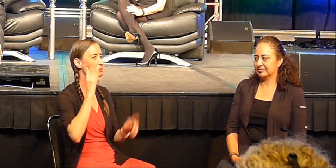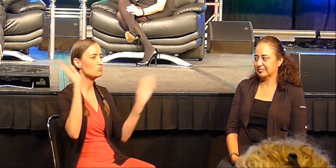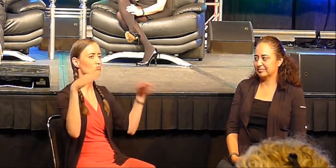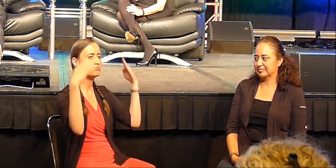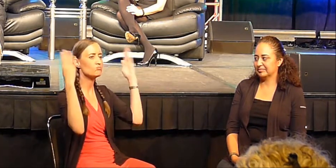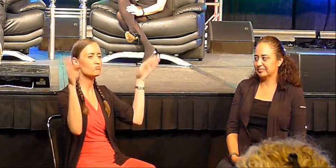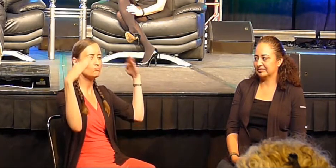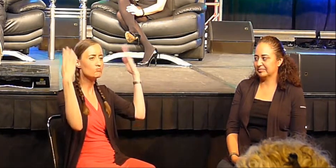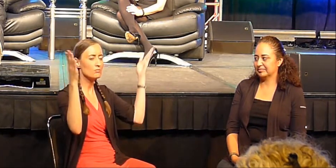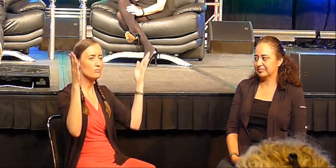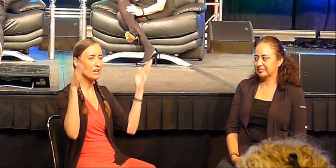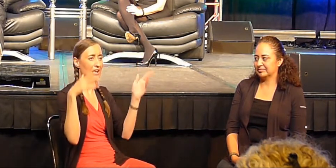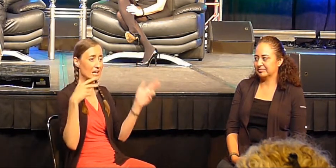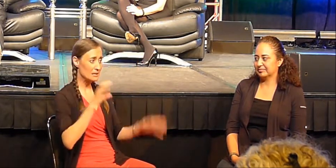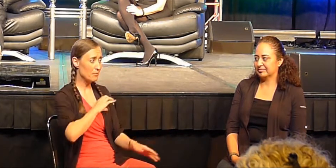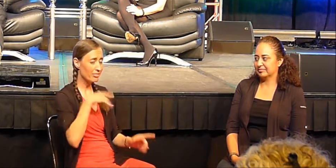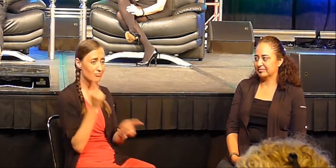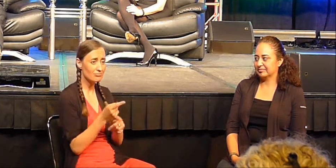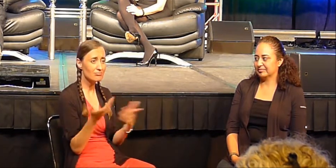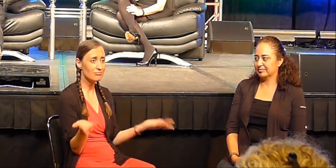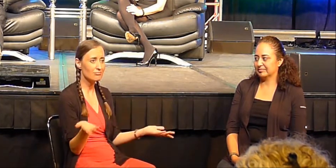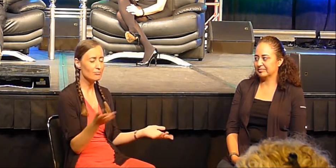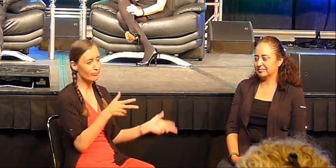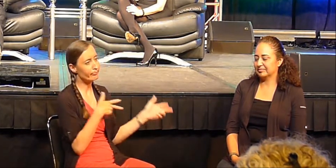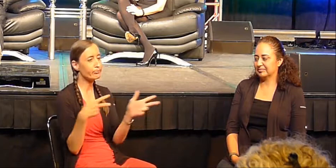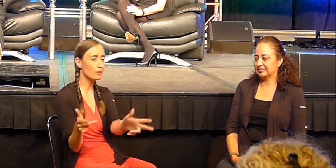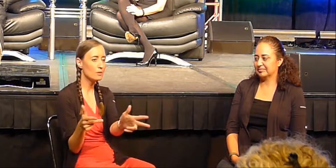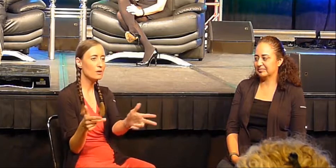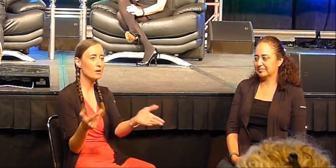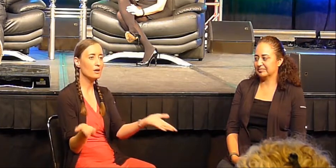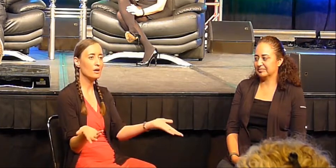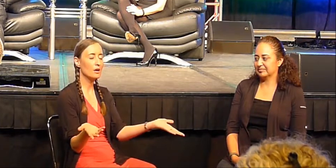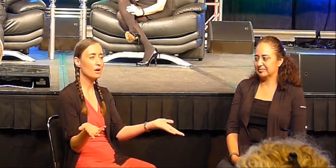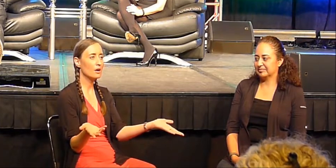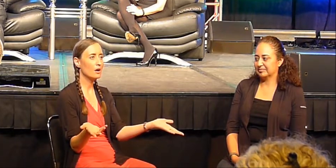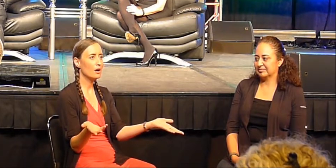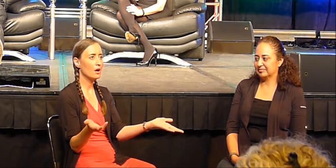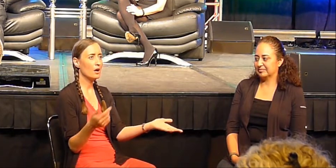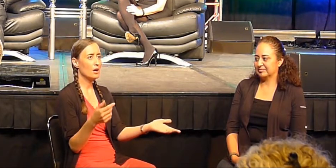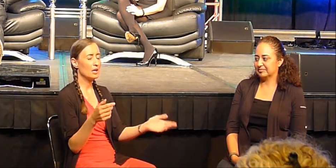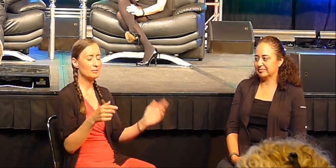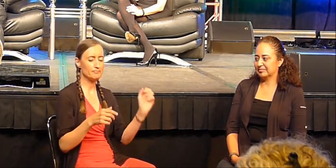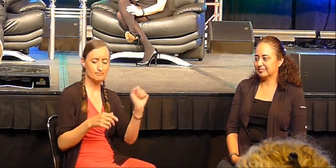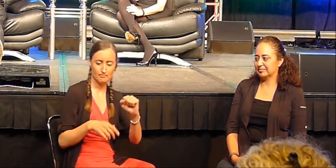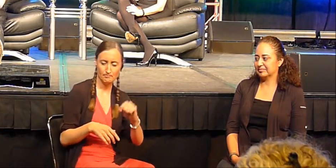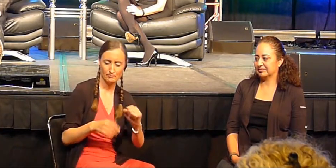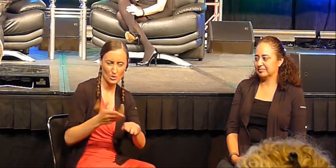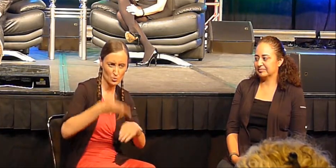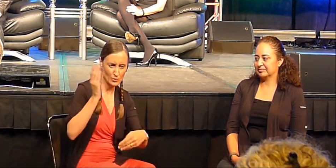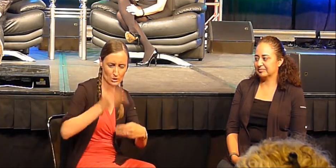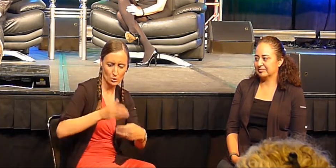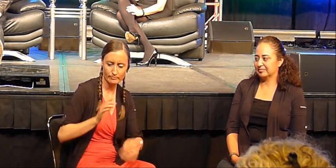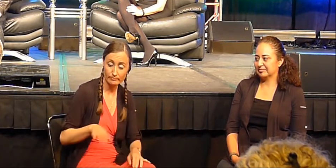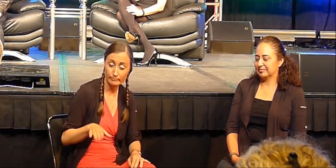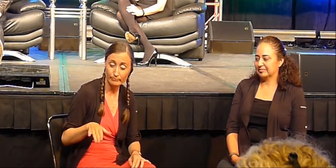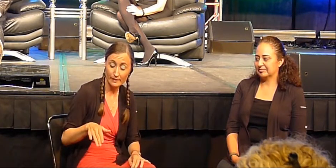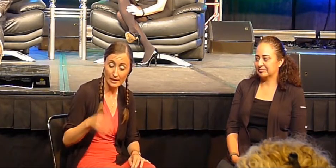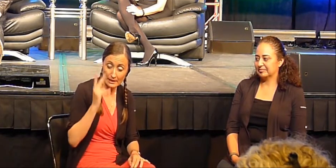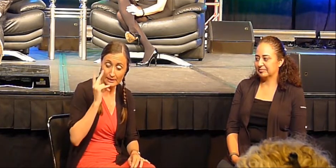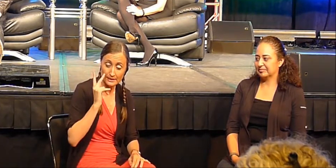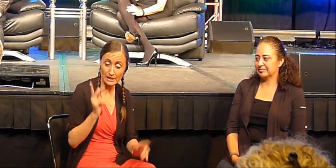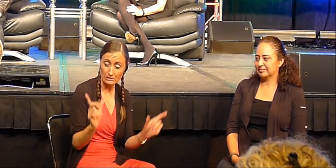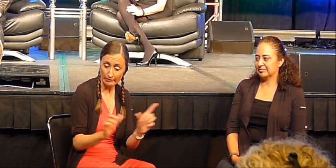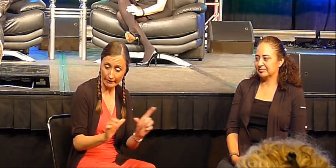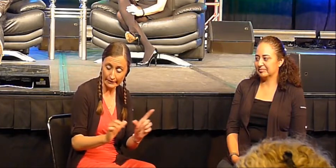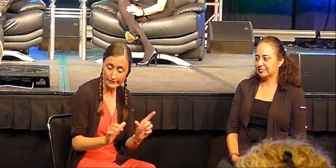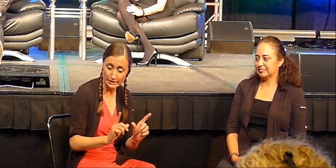siren. And it's the police, isn't it? And they pull me over. And the policeman knocks on the window and he says, can I see your